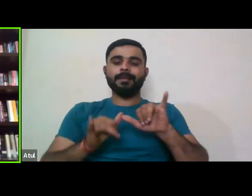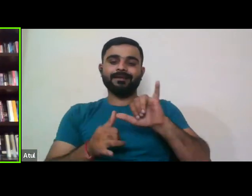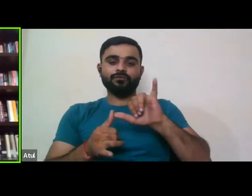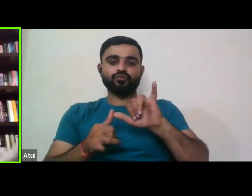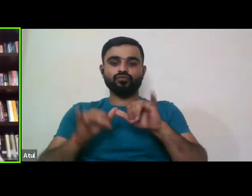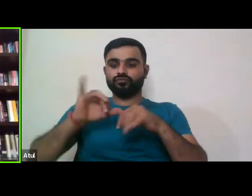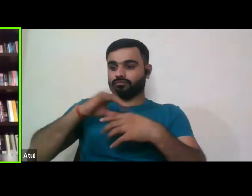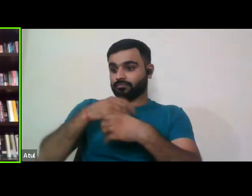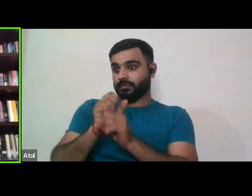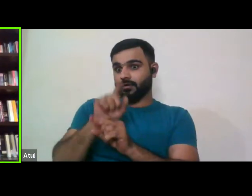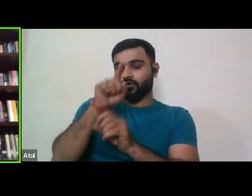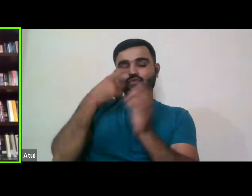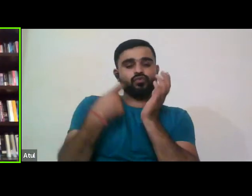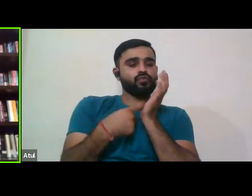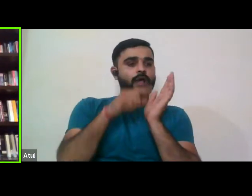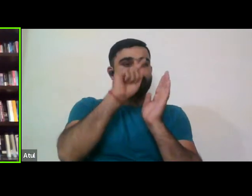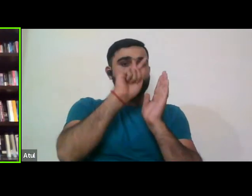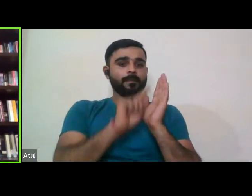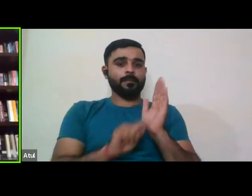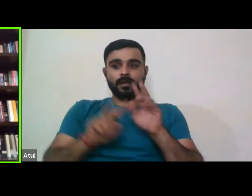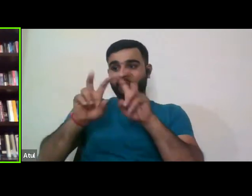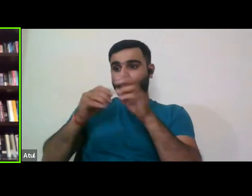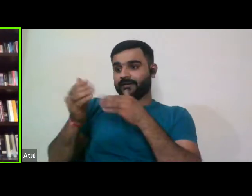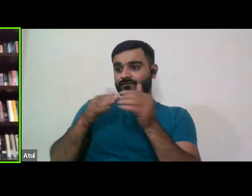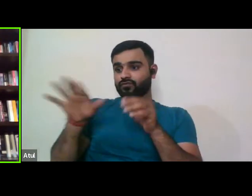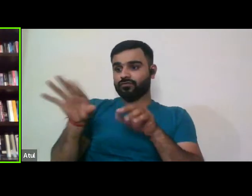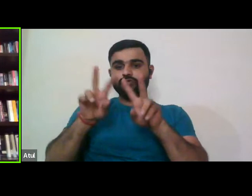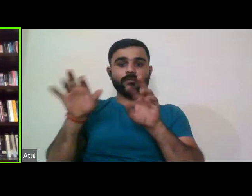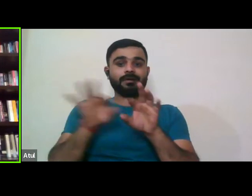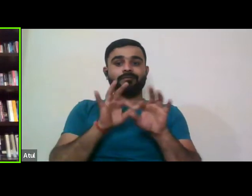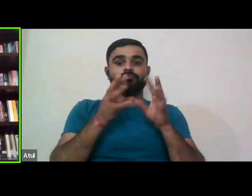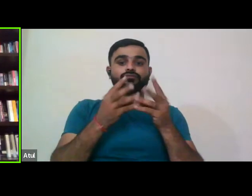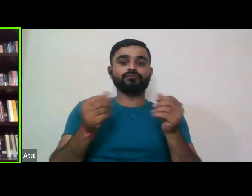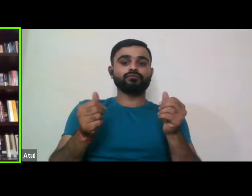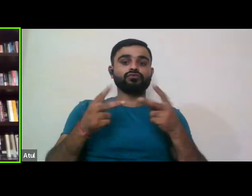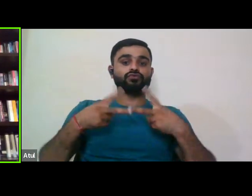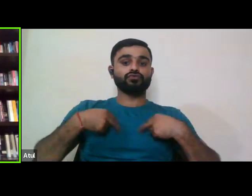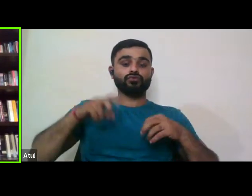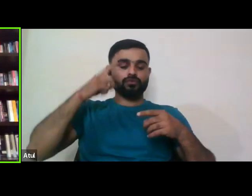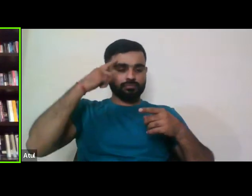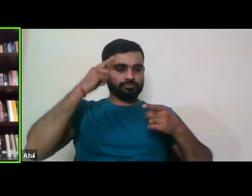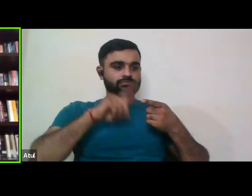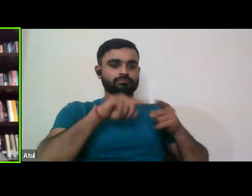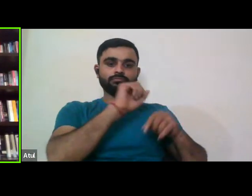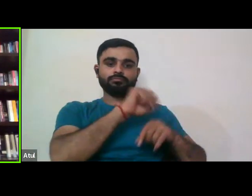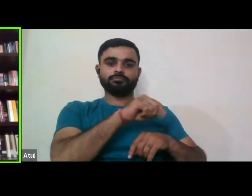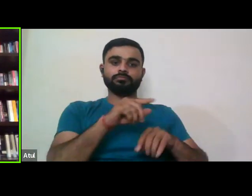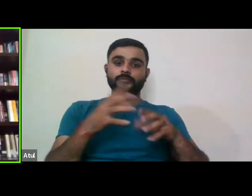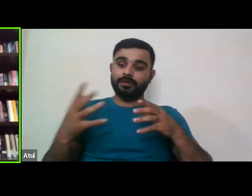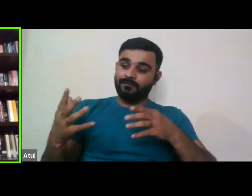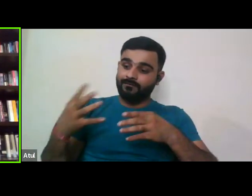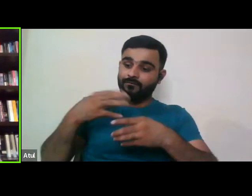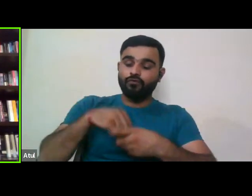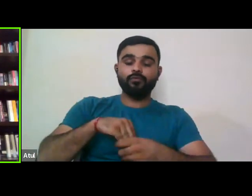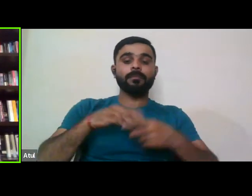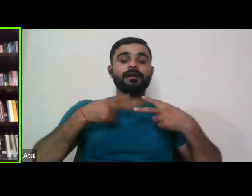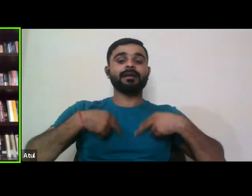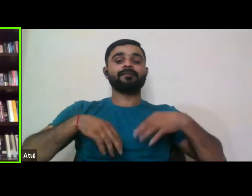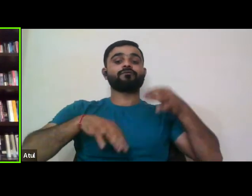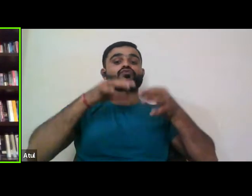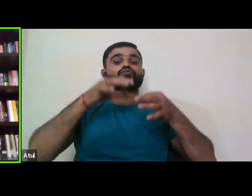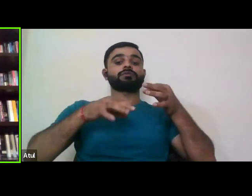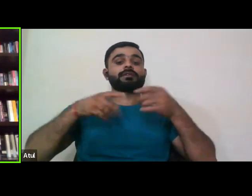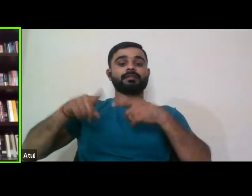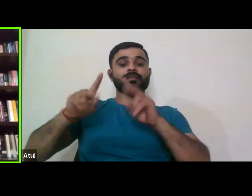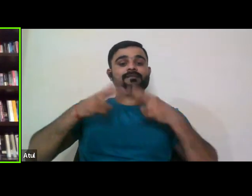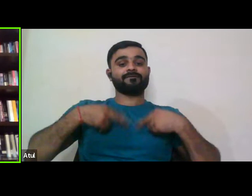you convince the court that this is a matter worth taking, is something that has been mooted on the judicial side in the court itself.